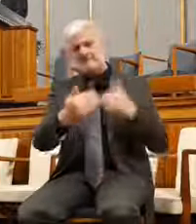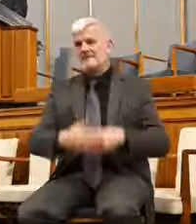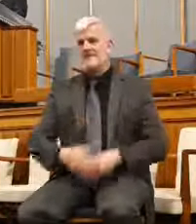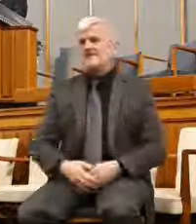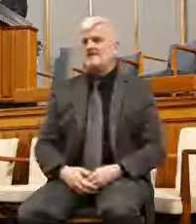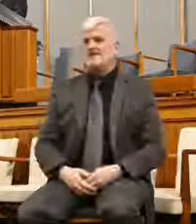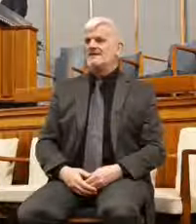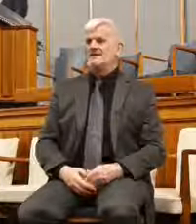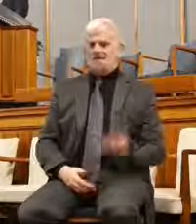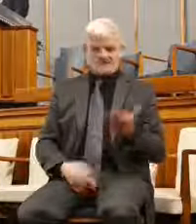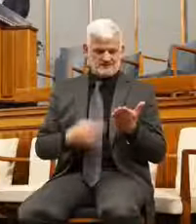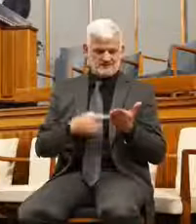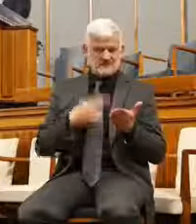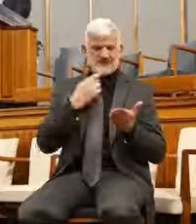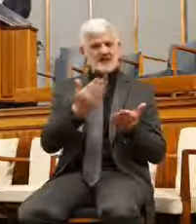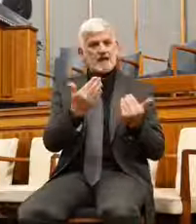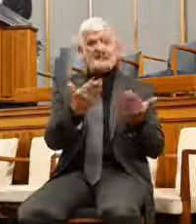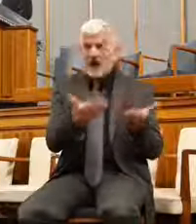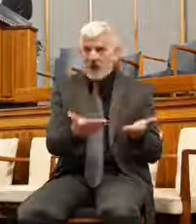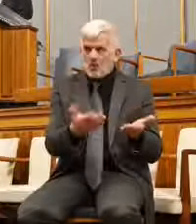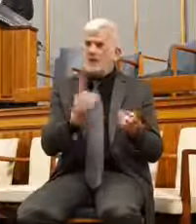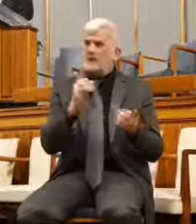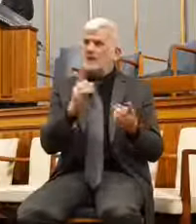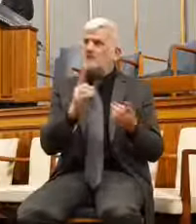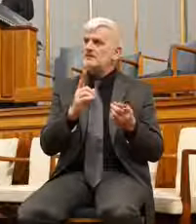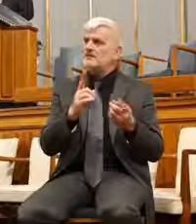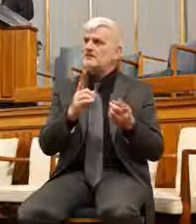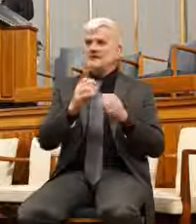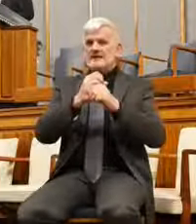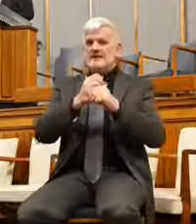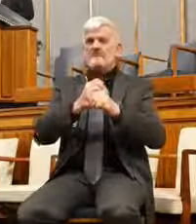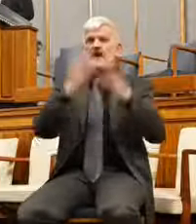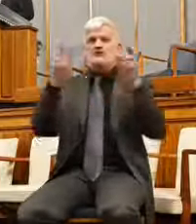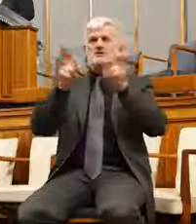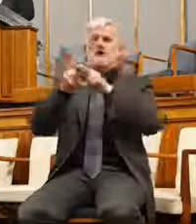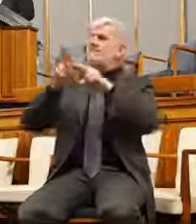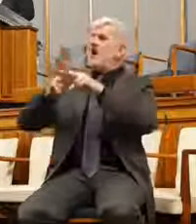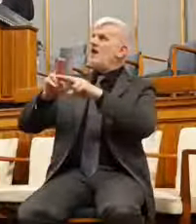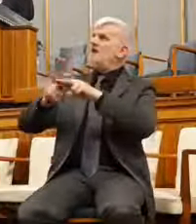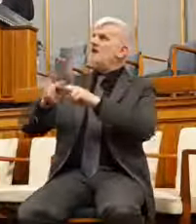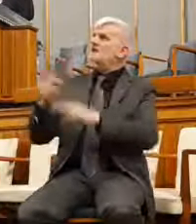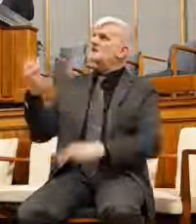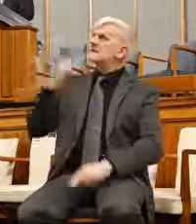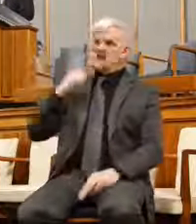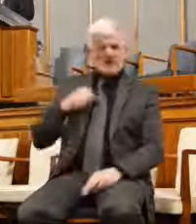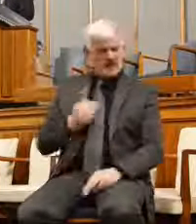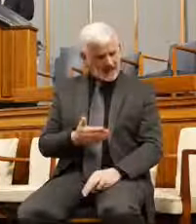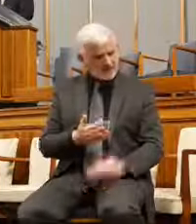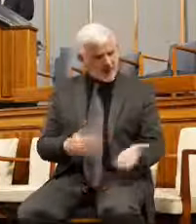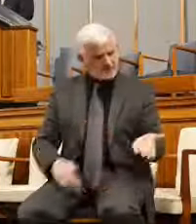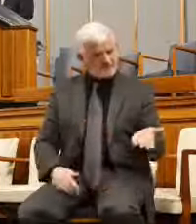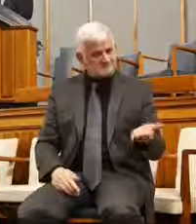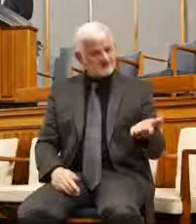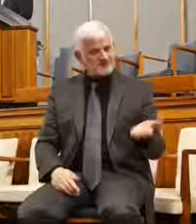there, come now, but come on now. What are you doing? Why are you ruining your